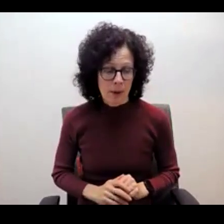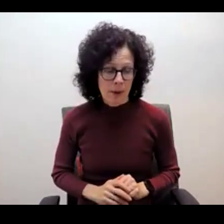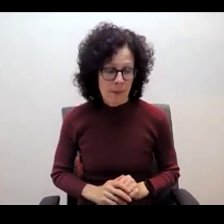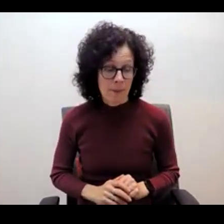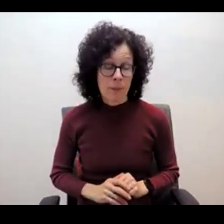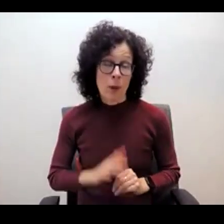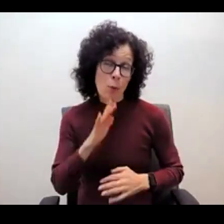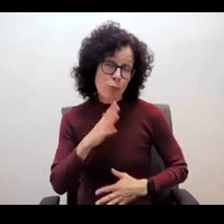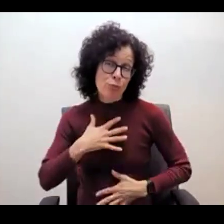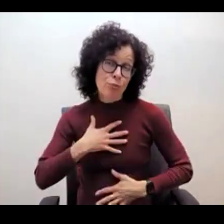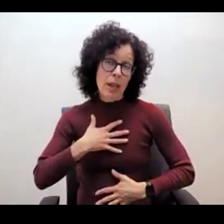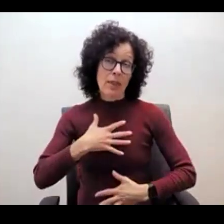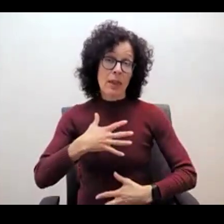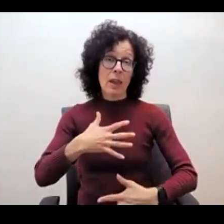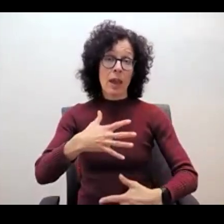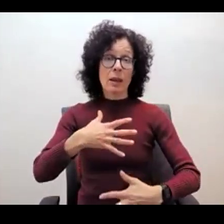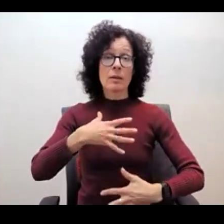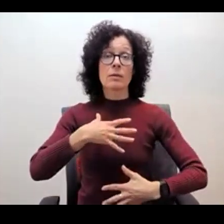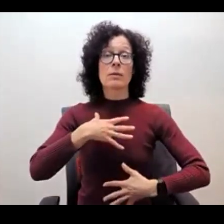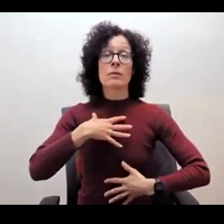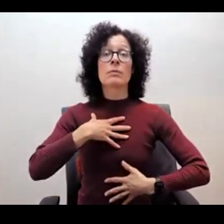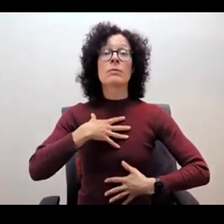Breathing in, you're topping up.